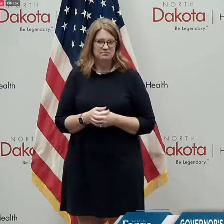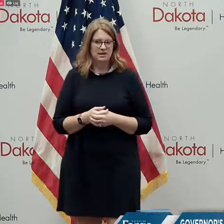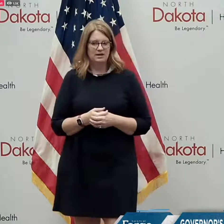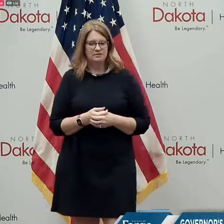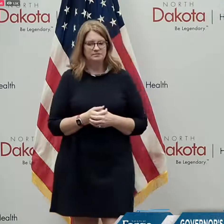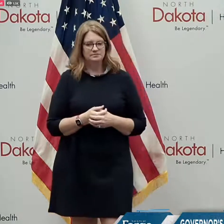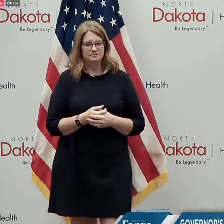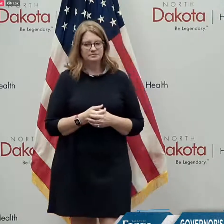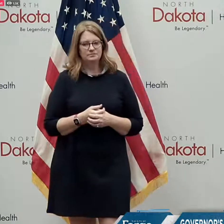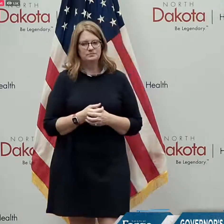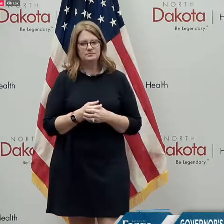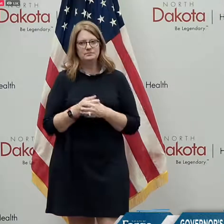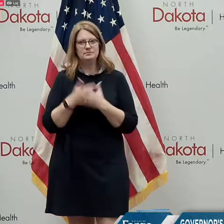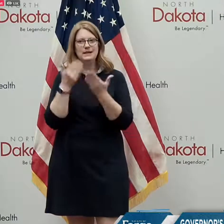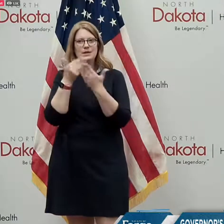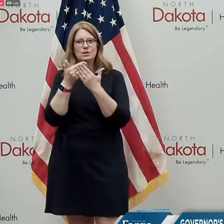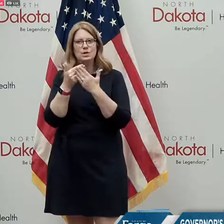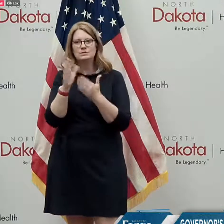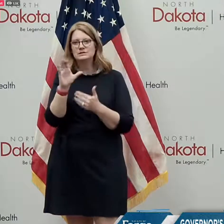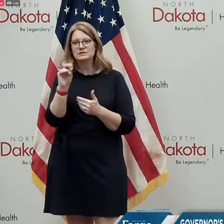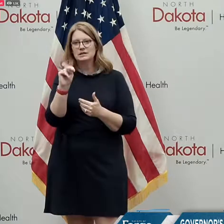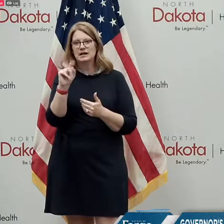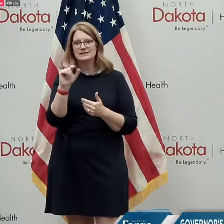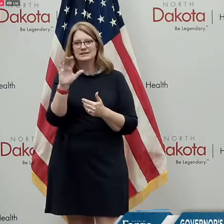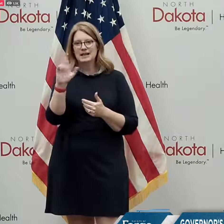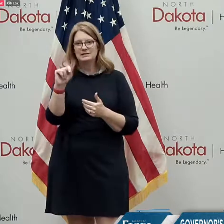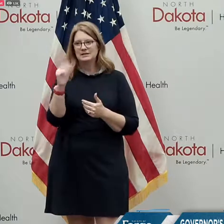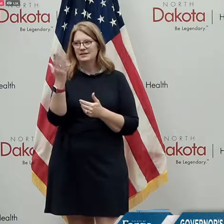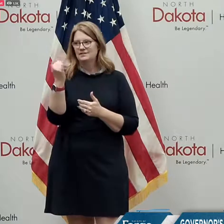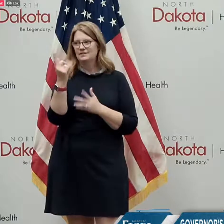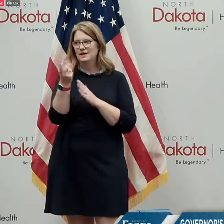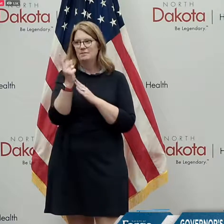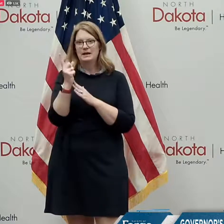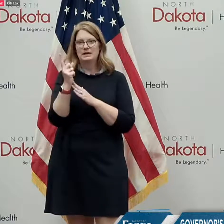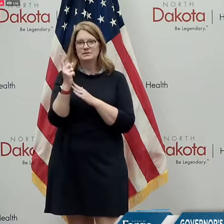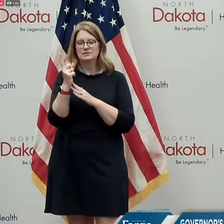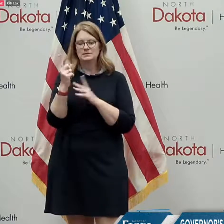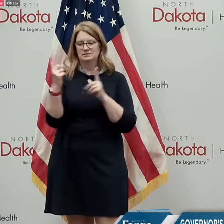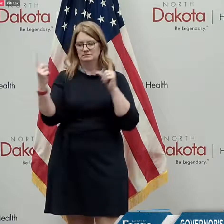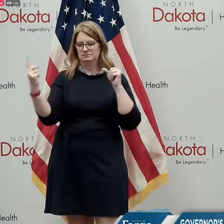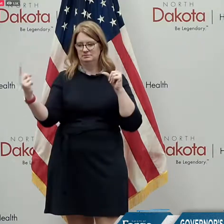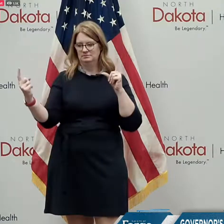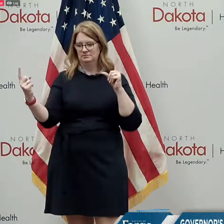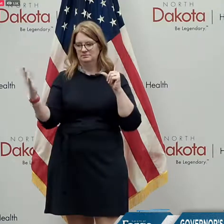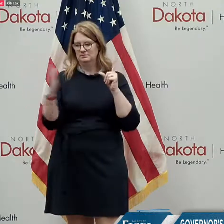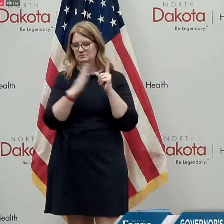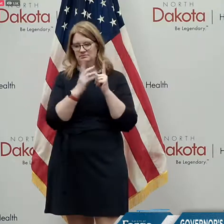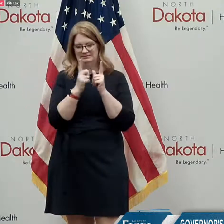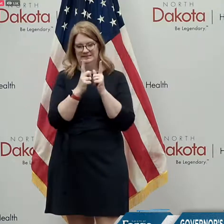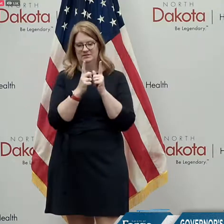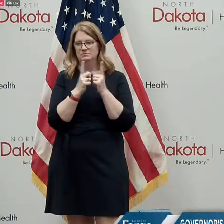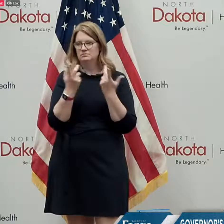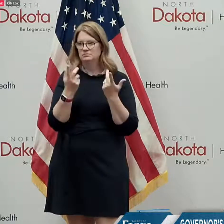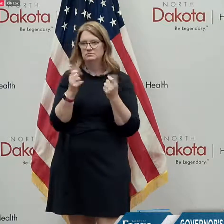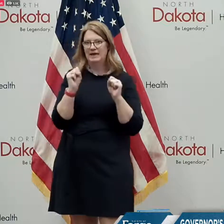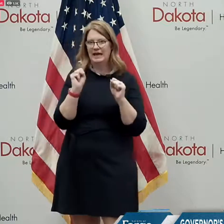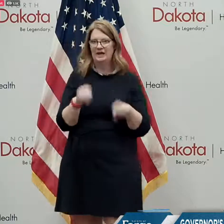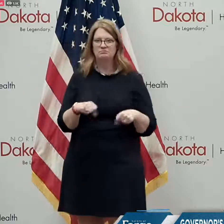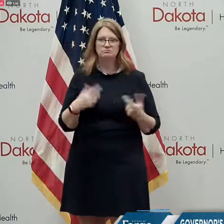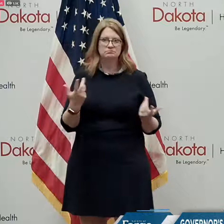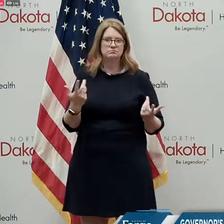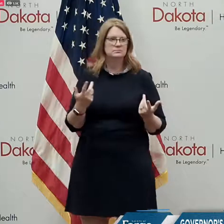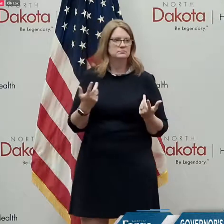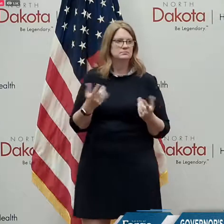about close contact, Molly was up here today, 15 minutes within, 6 feet. I think there's a way to get voting done